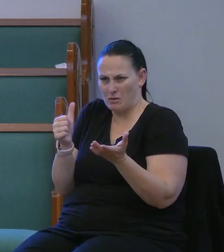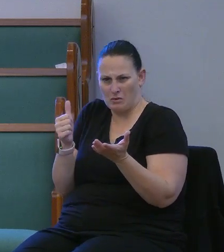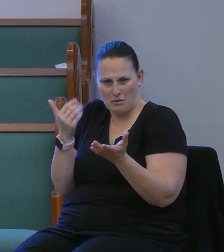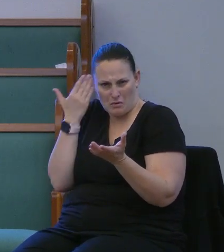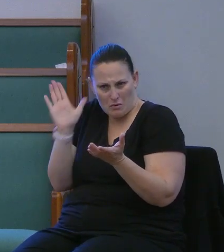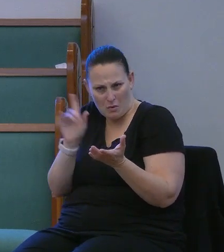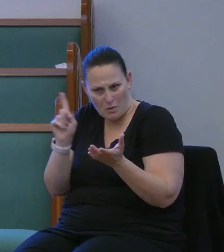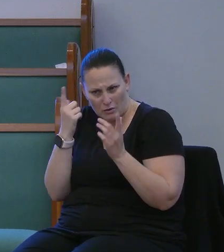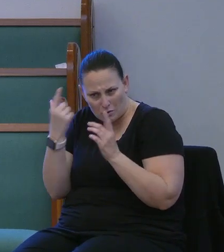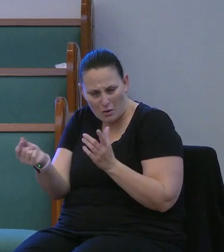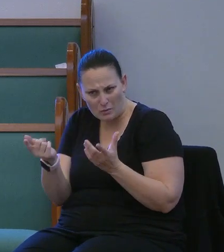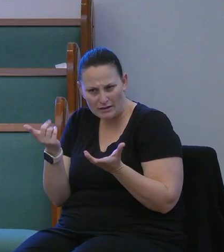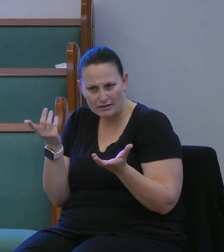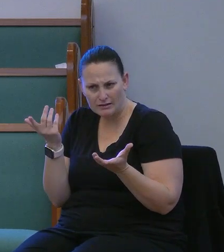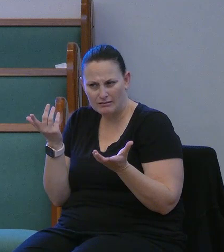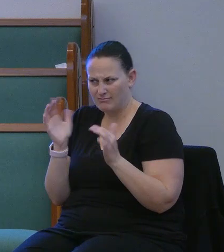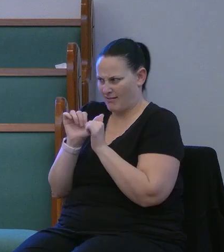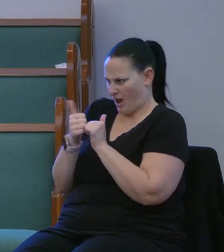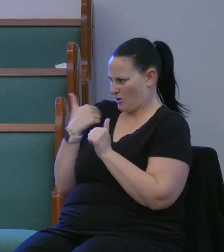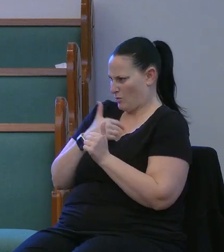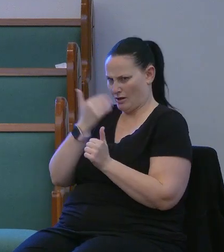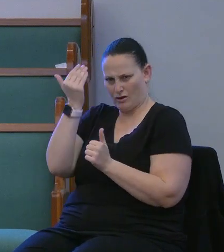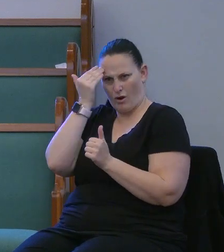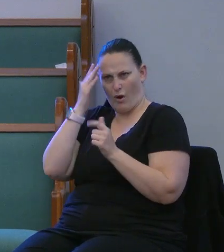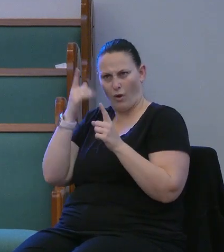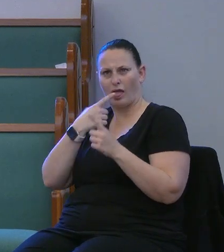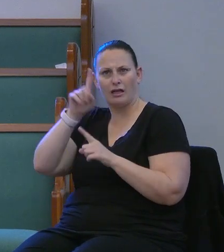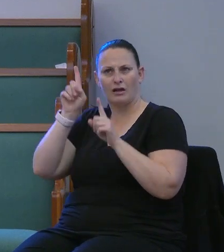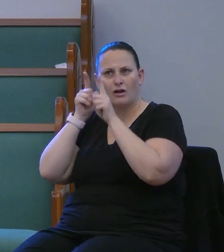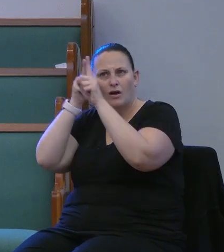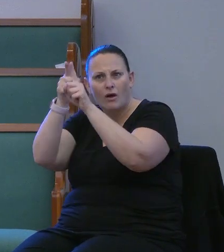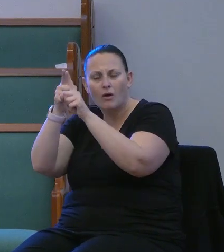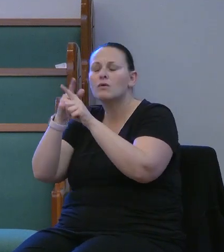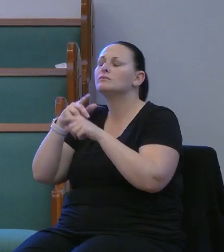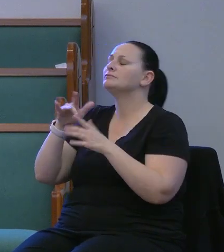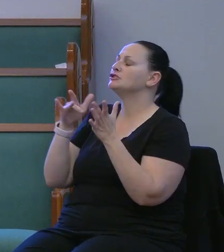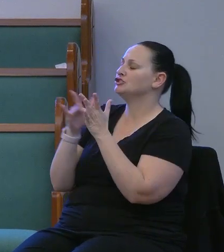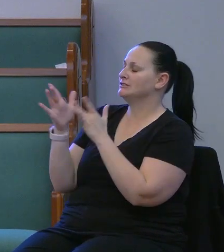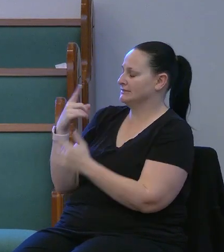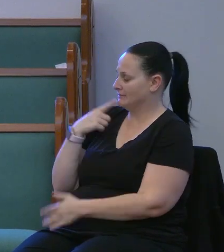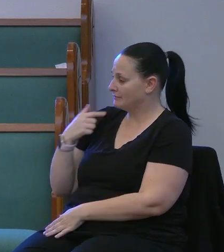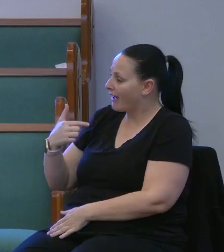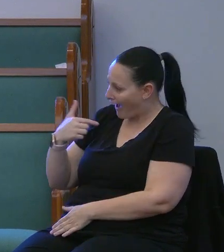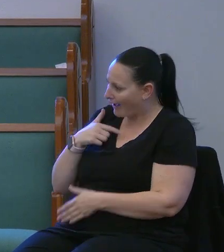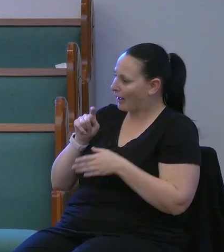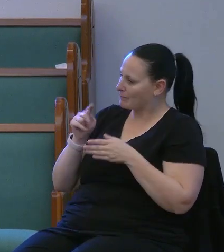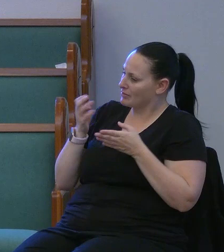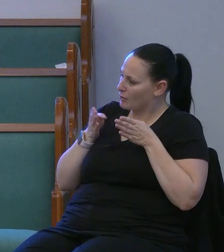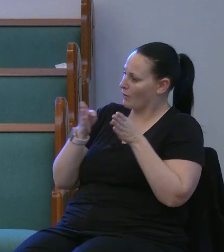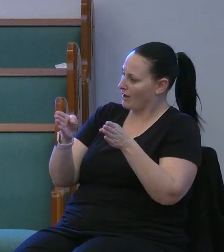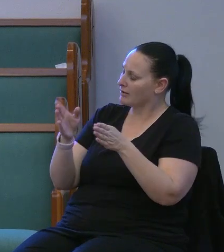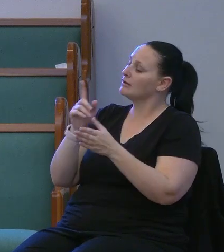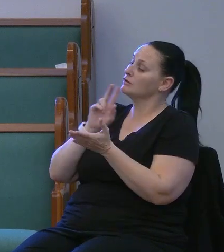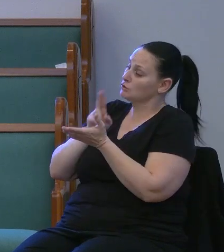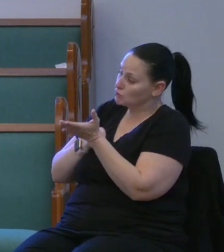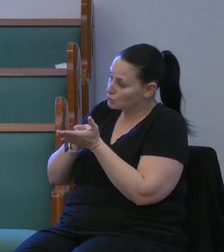we do not know where you are going. How can we know the way? Jesus said to him, I am the way and the